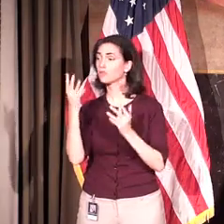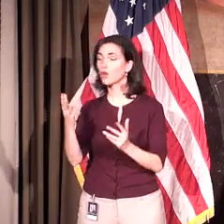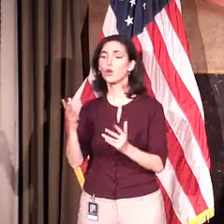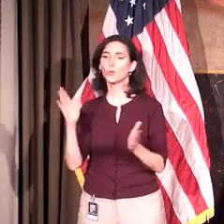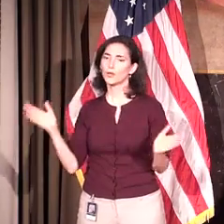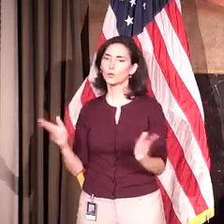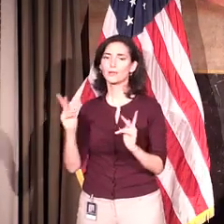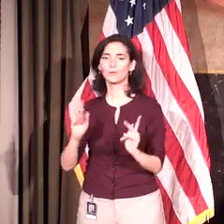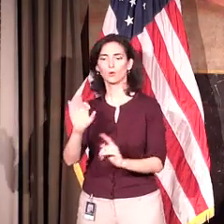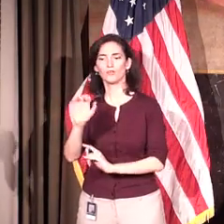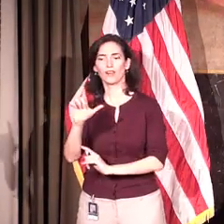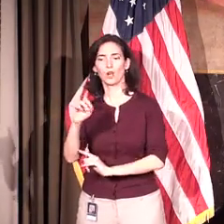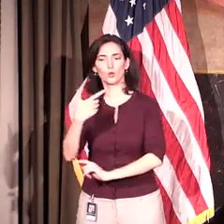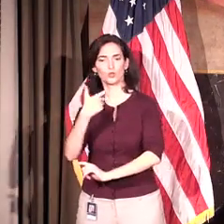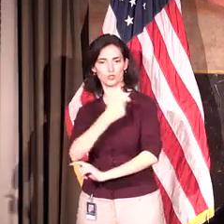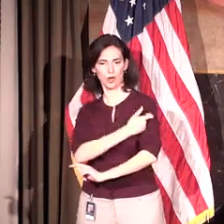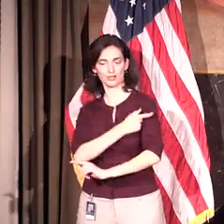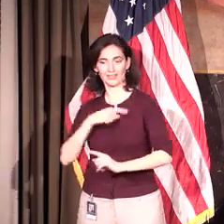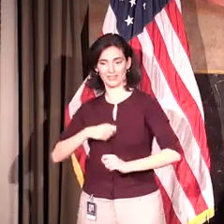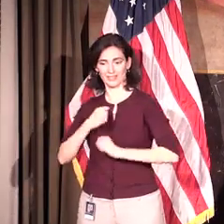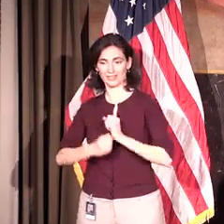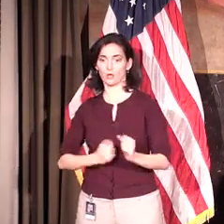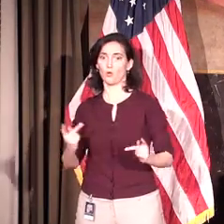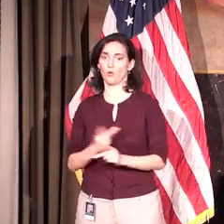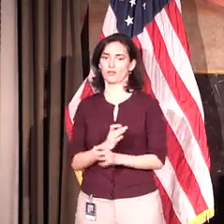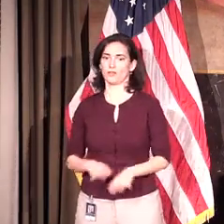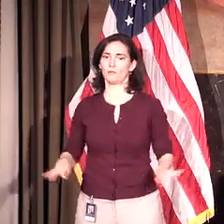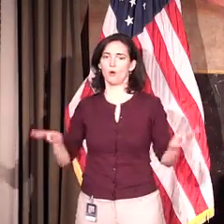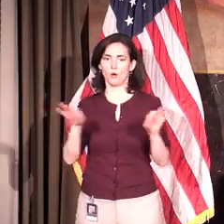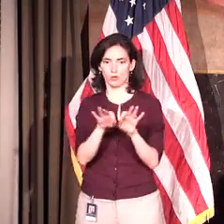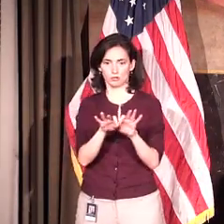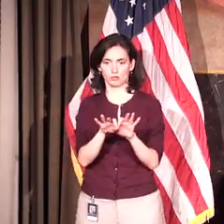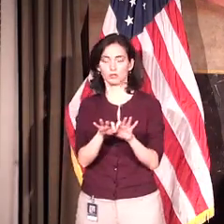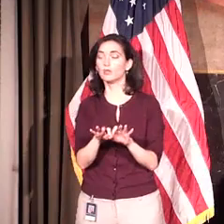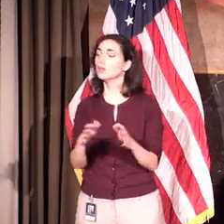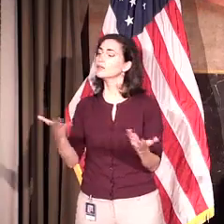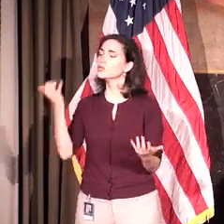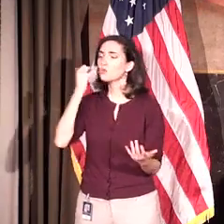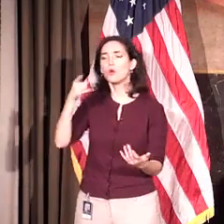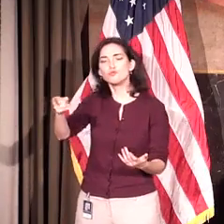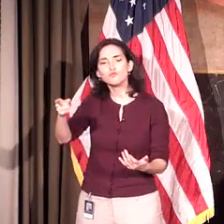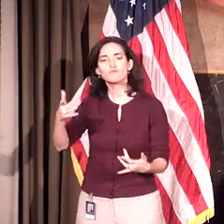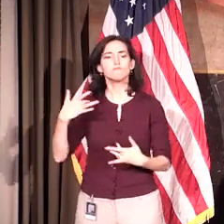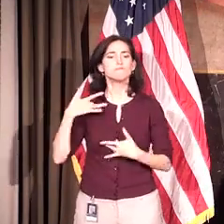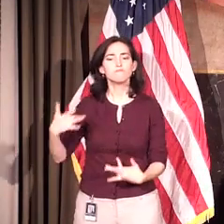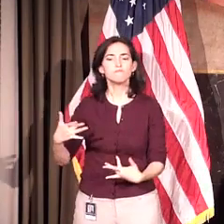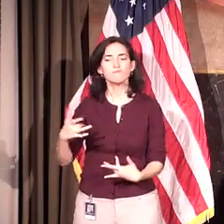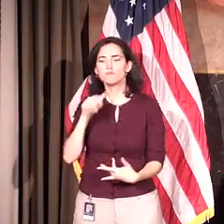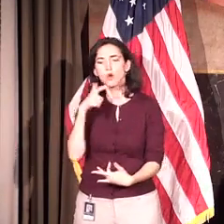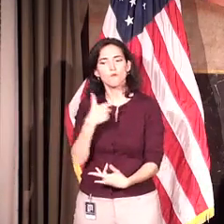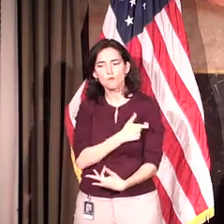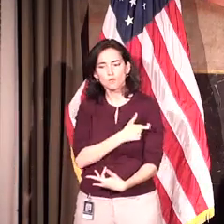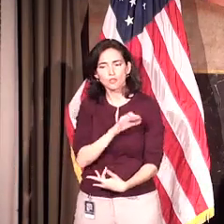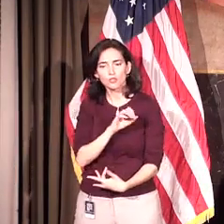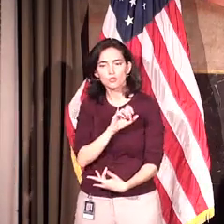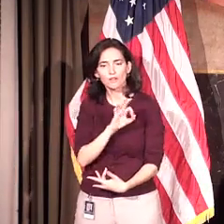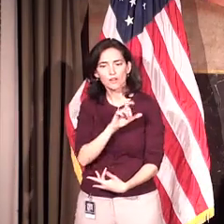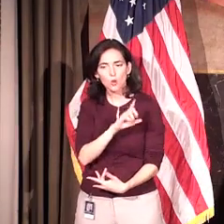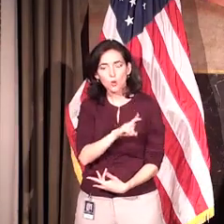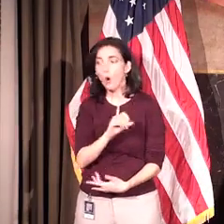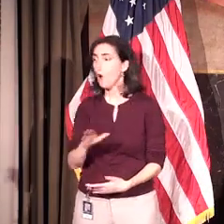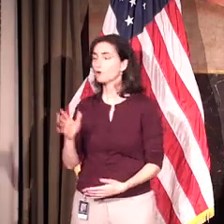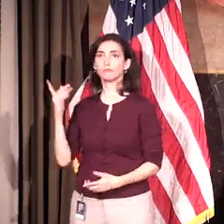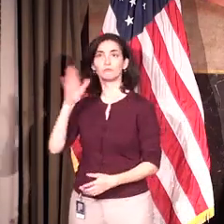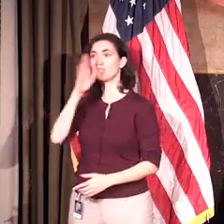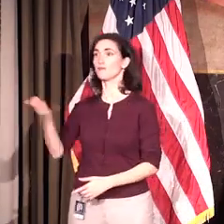year than ever before. And so even if you're someone who typically or maybe has never gotten a flu shot, please change that this year.